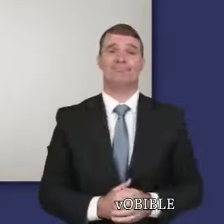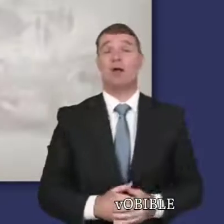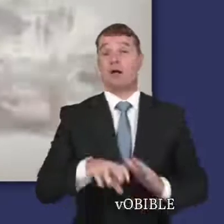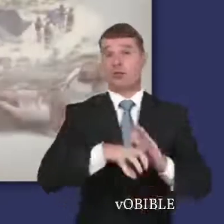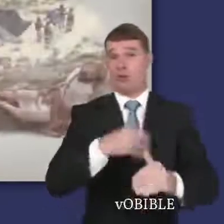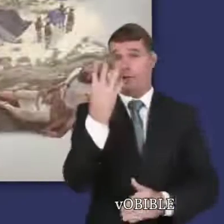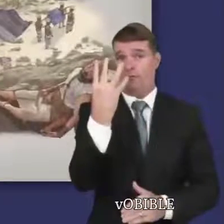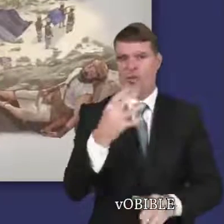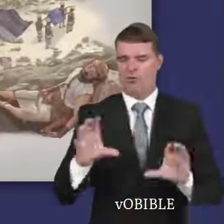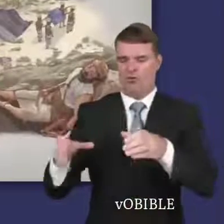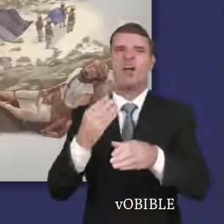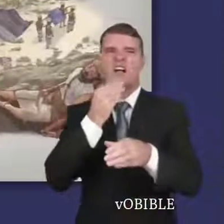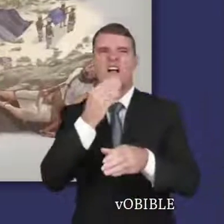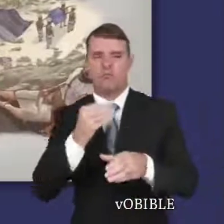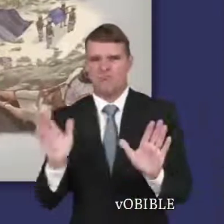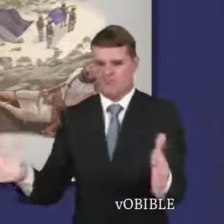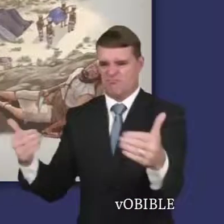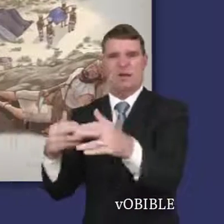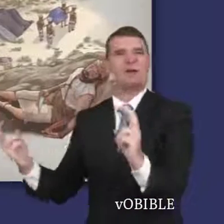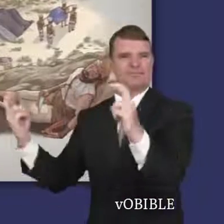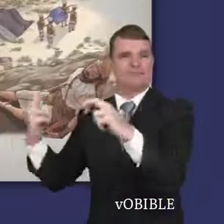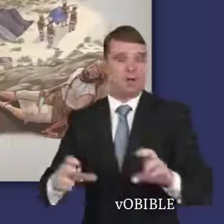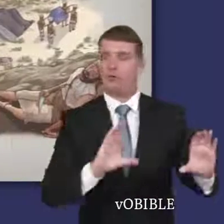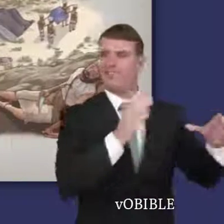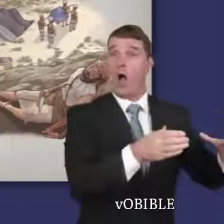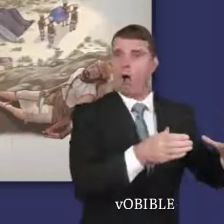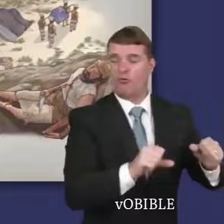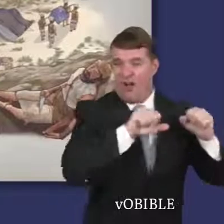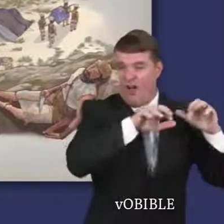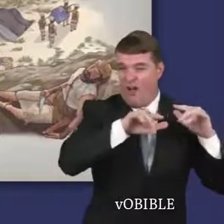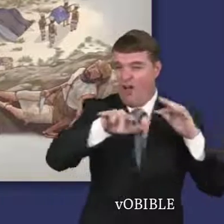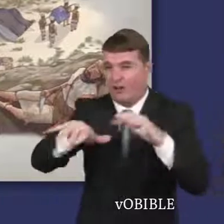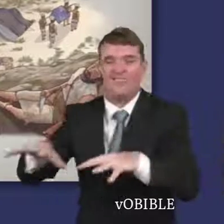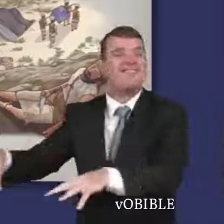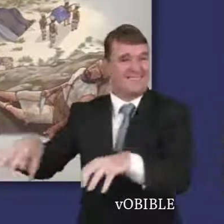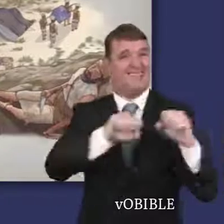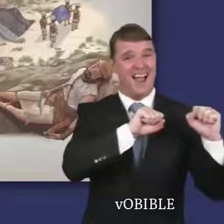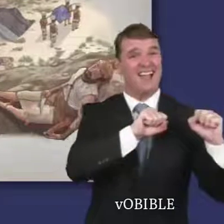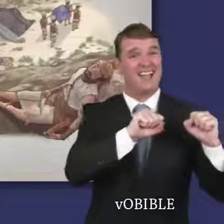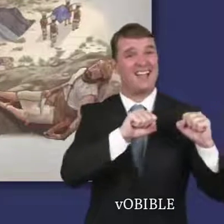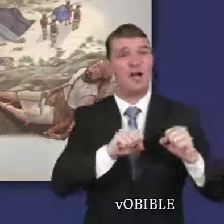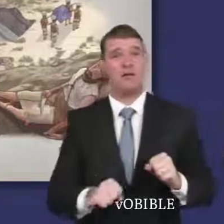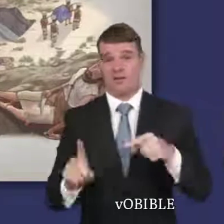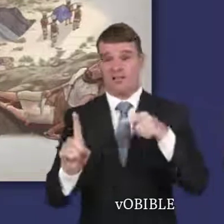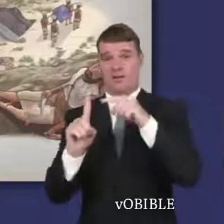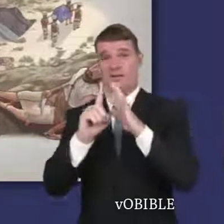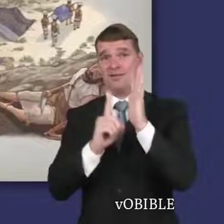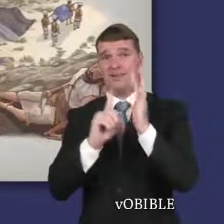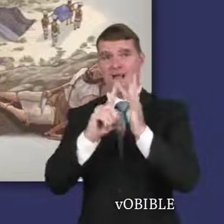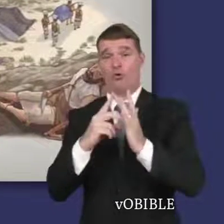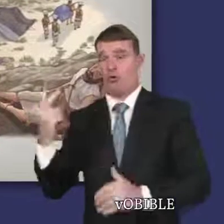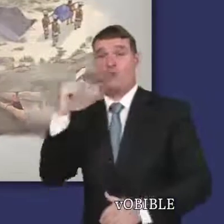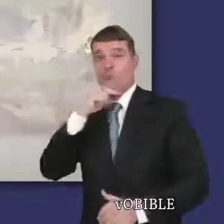4, Philistines capture the Ark of the Covenant at Israel's army camp and slay Eli's two sons,